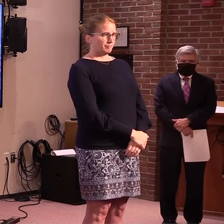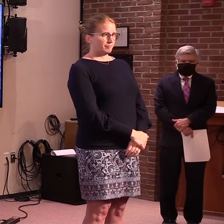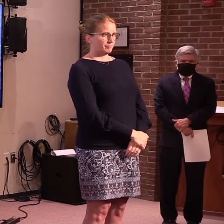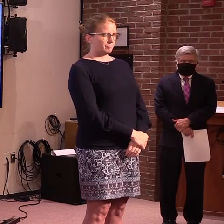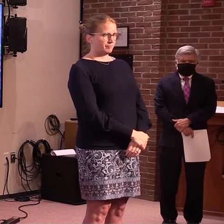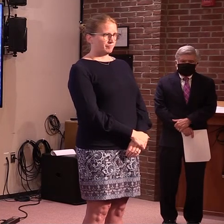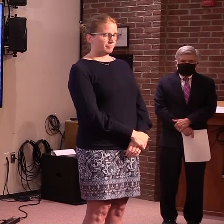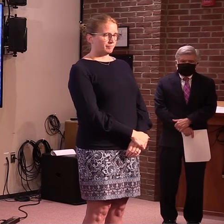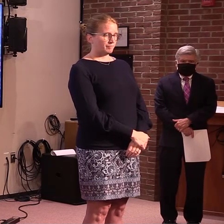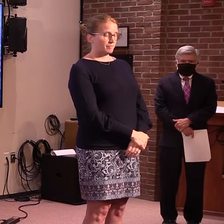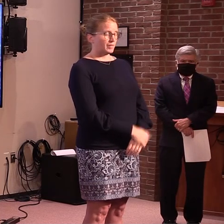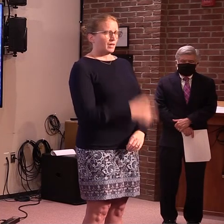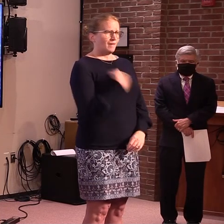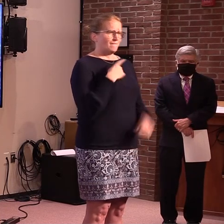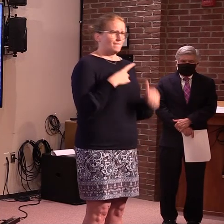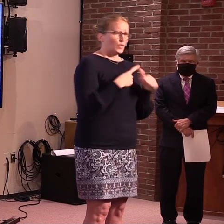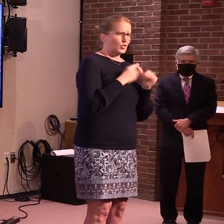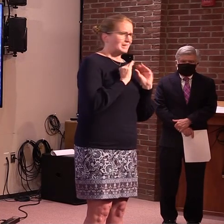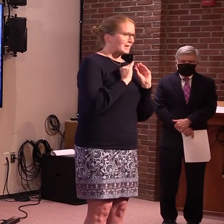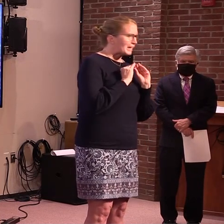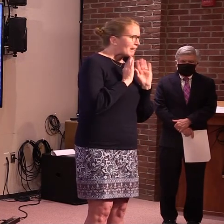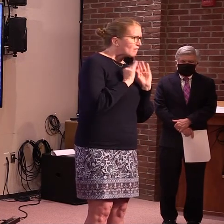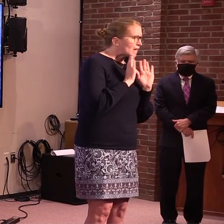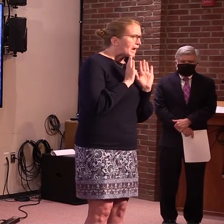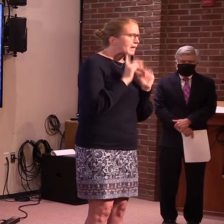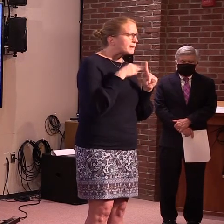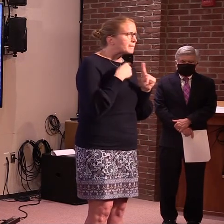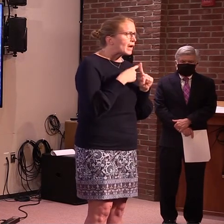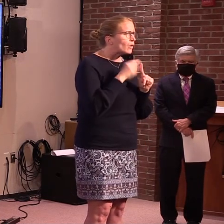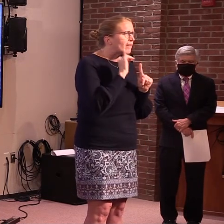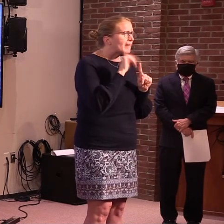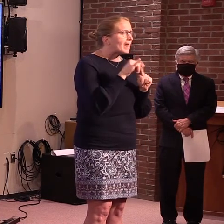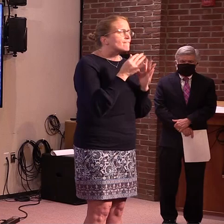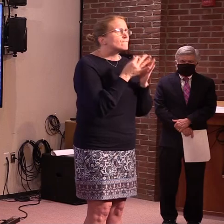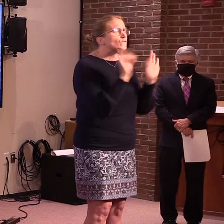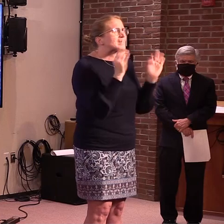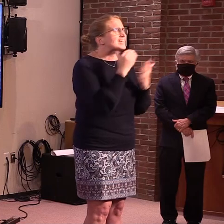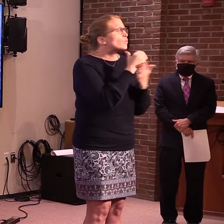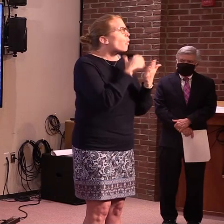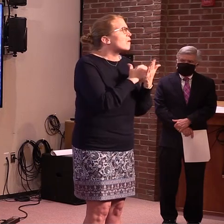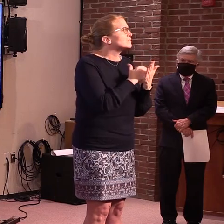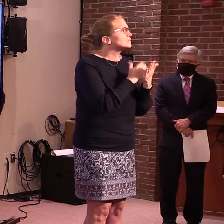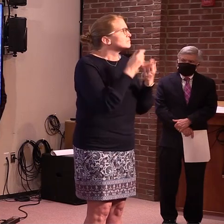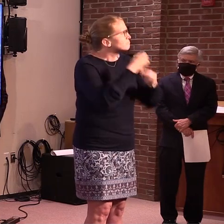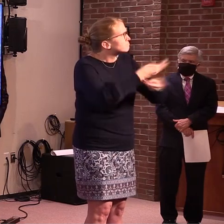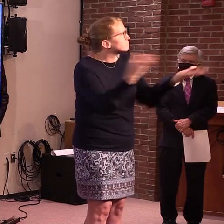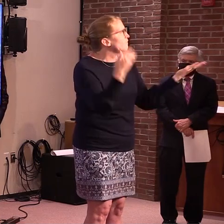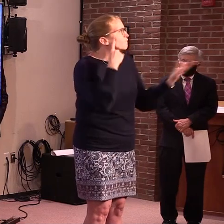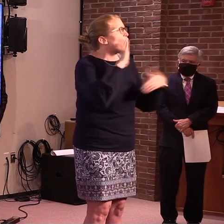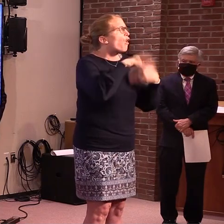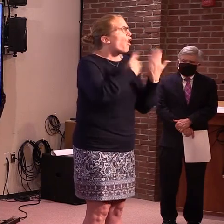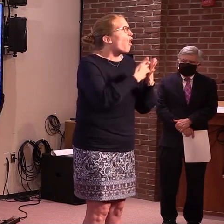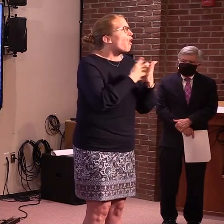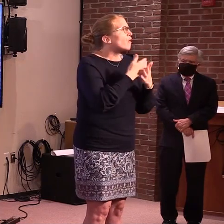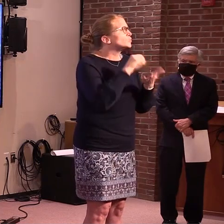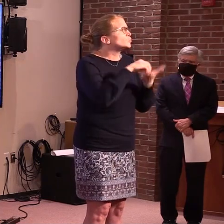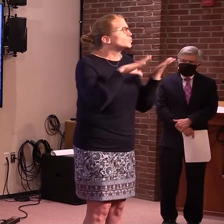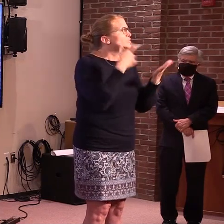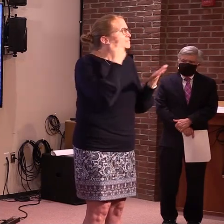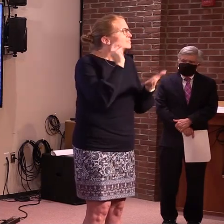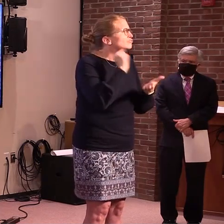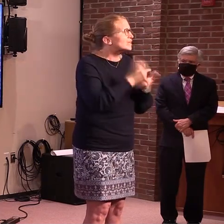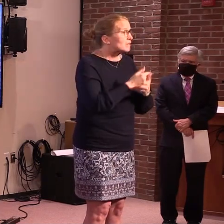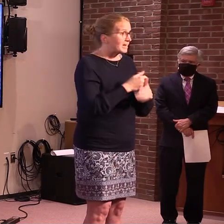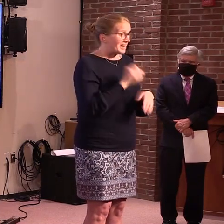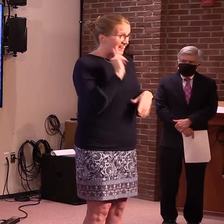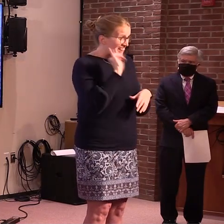First, a quick clarifying question about the new free course offer at CCB. Does the offer only apply to courses in